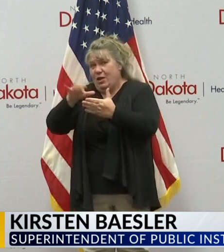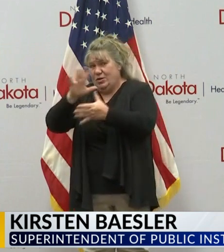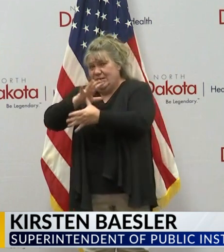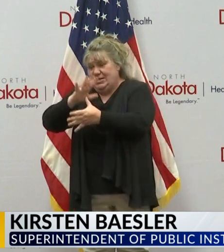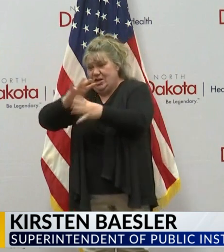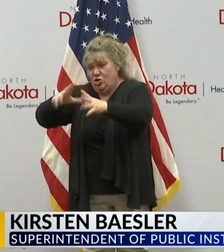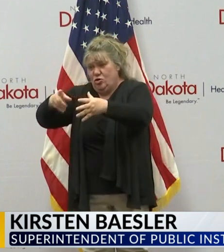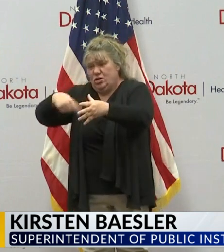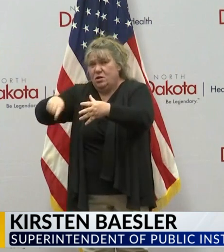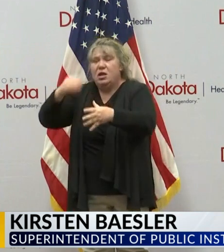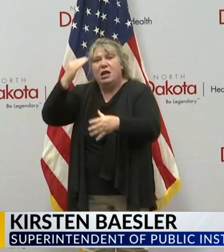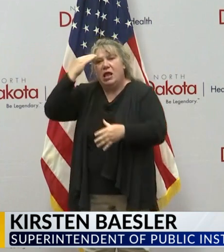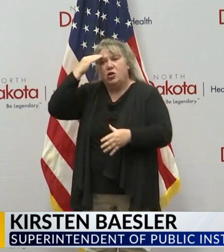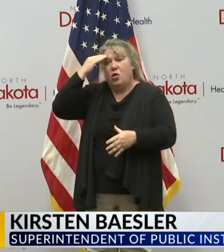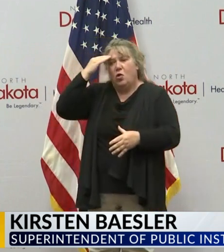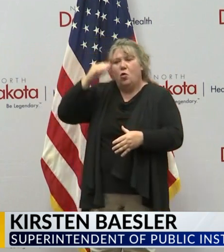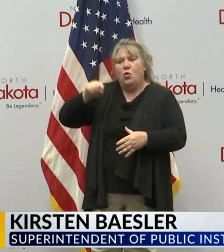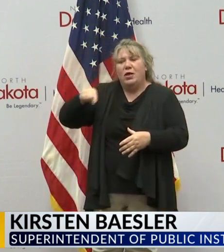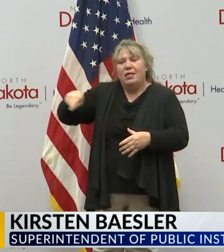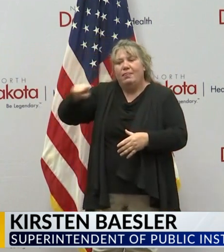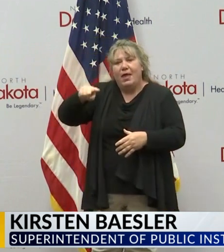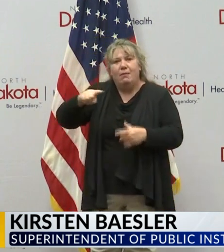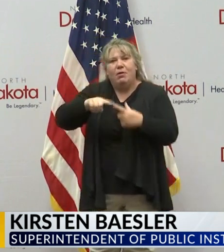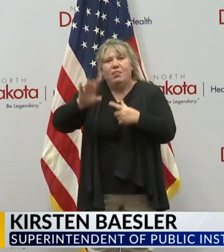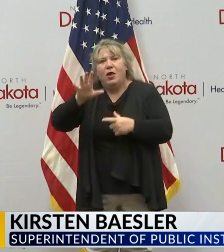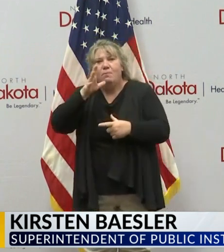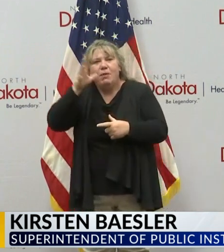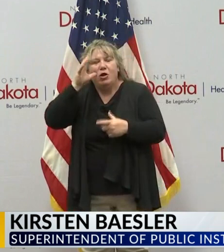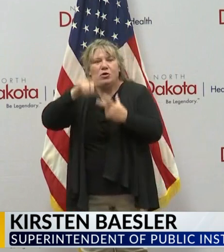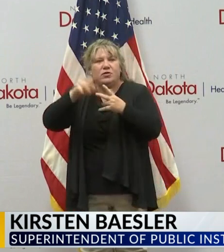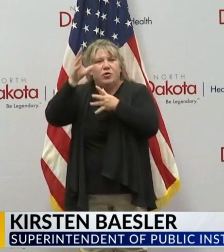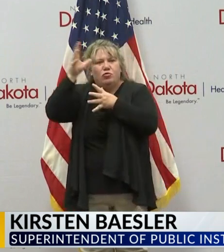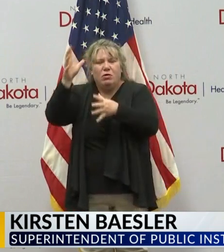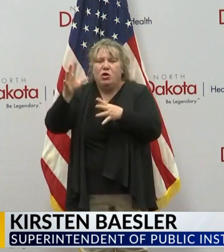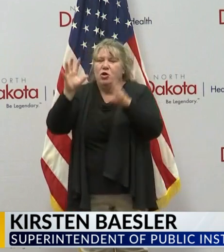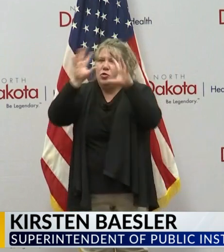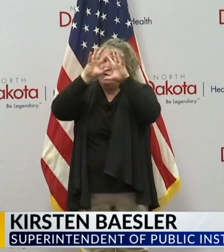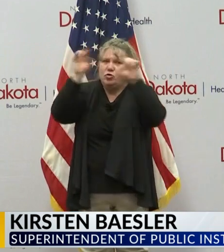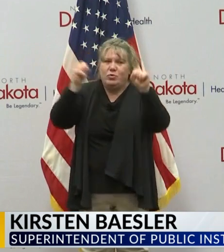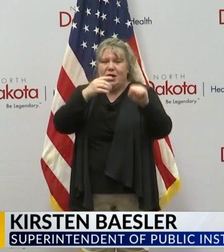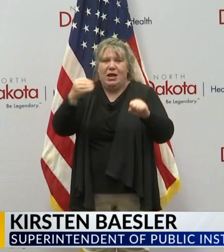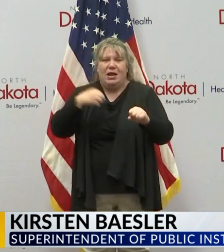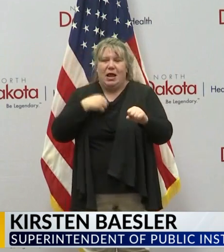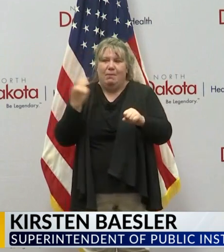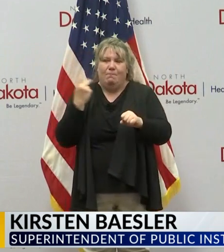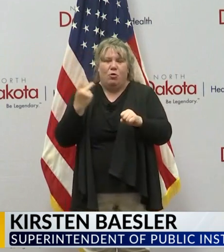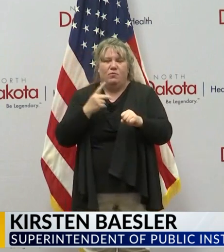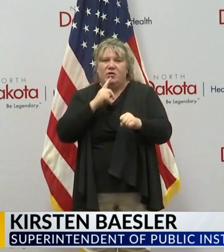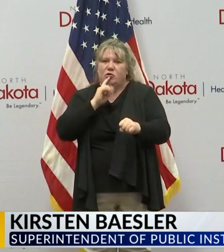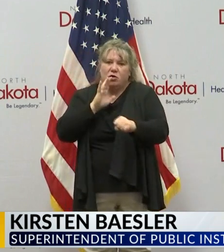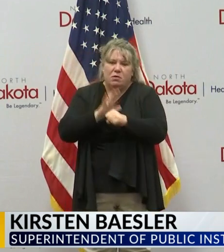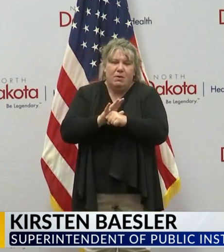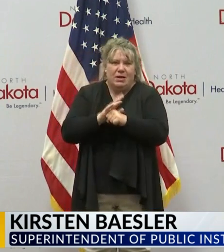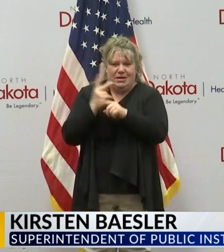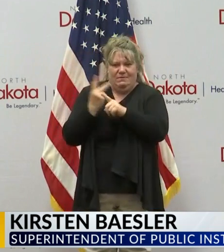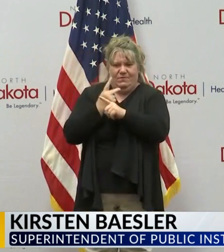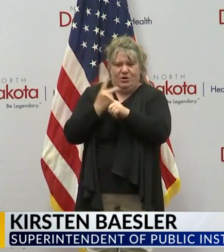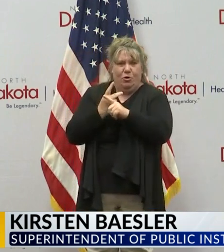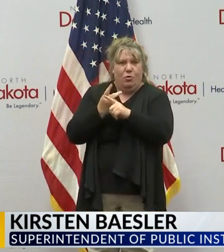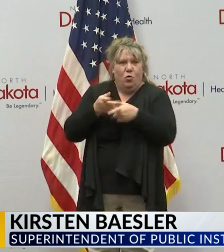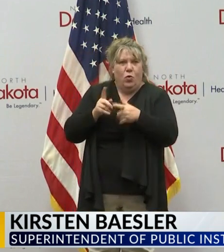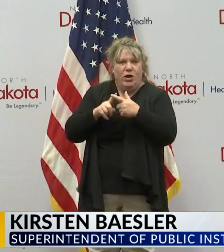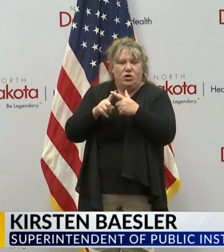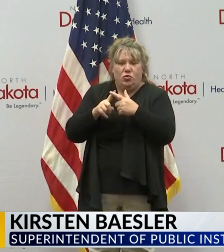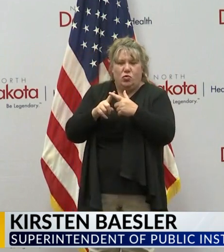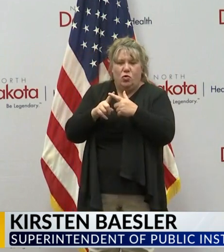that to those seniors, their parents and their grandparents, the superintendent and I are completely committed to trying to figure out a way to do the safest